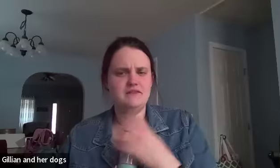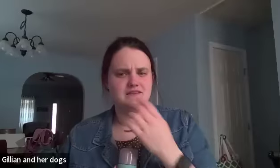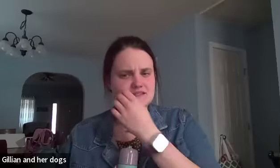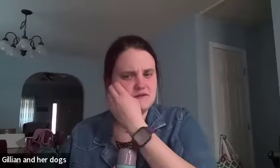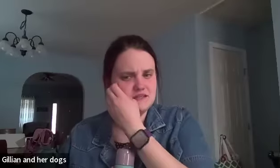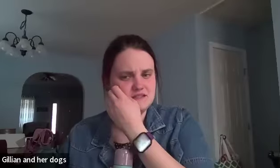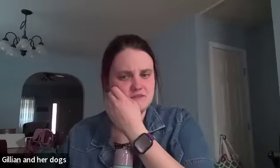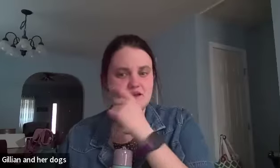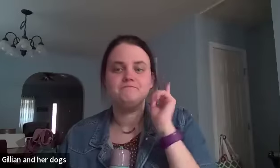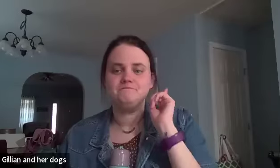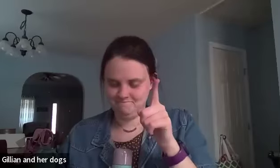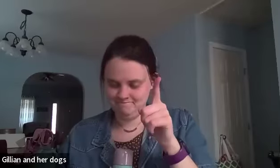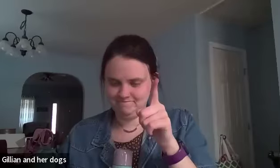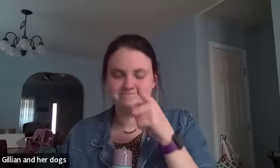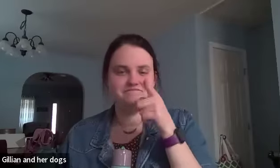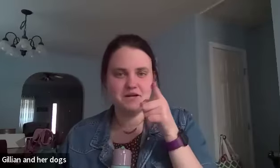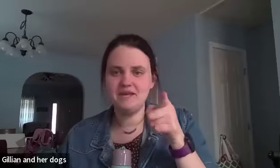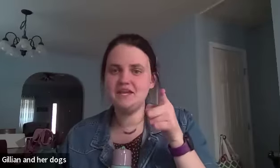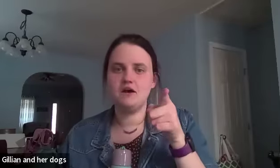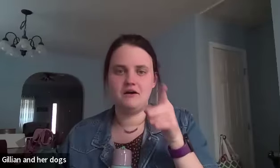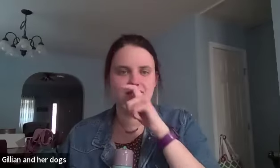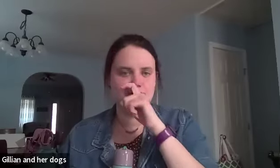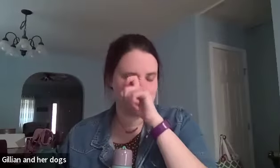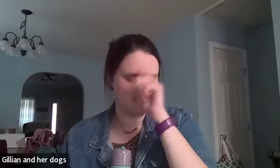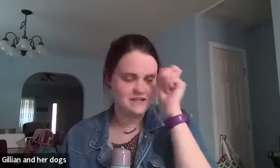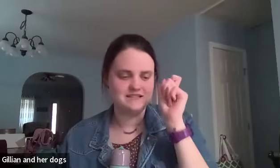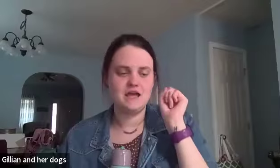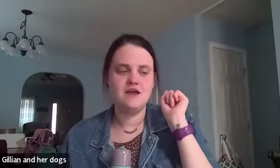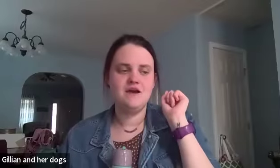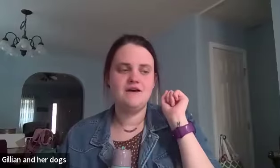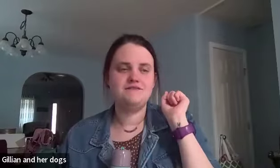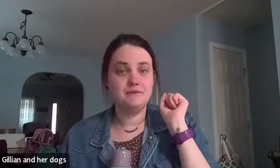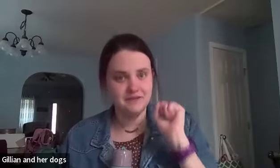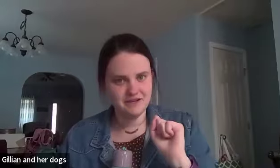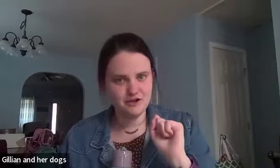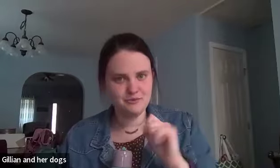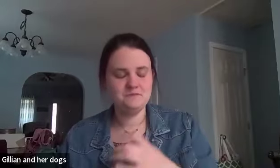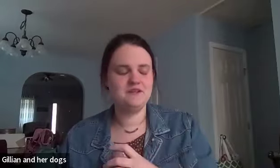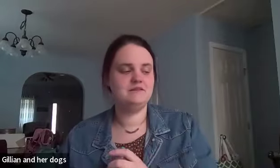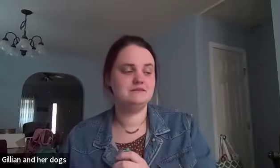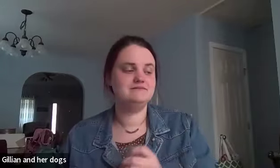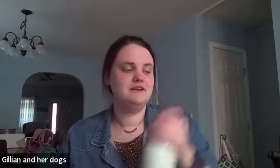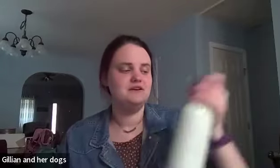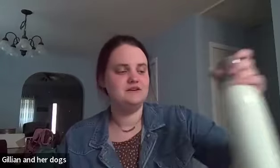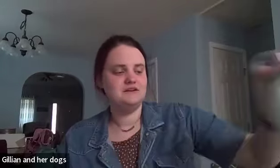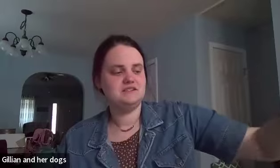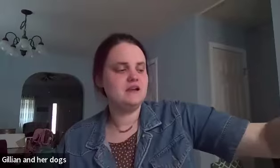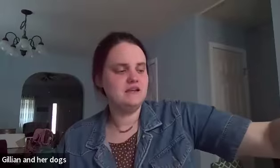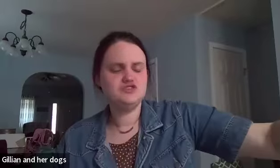And that's something. Flamingo. I knew someone was gonna ask that. Flamingo? It's got an